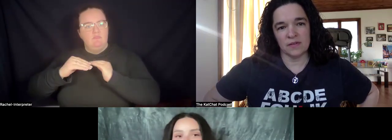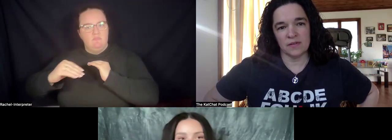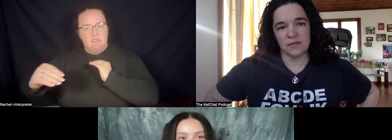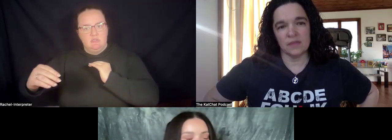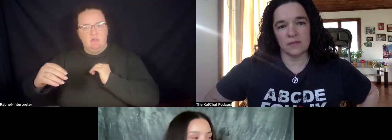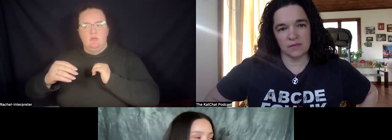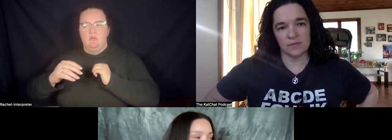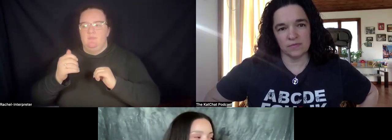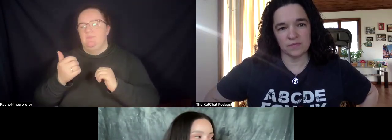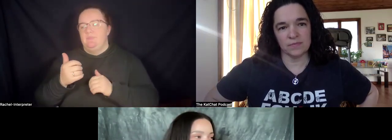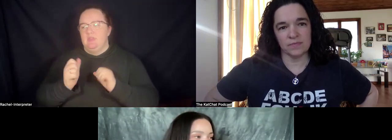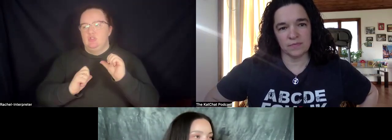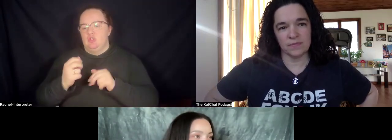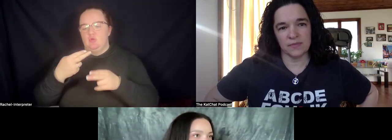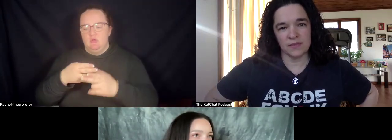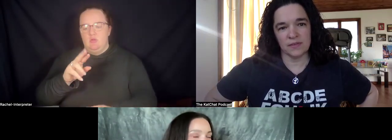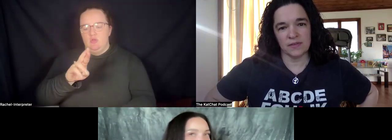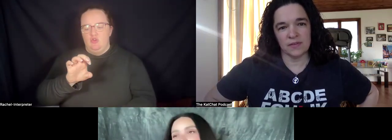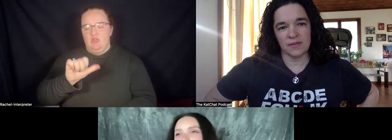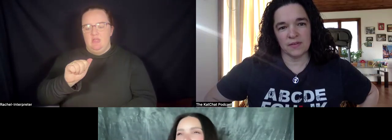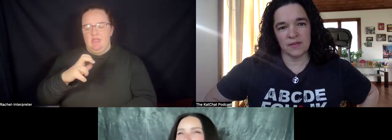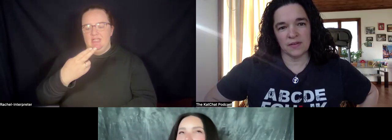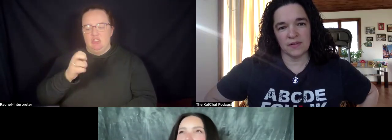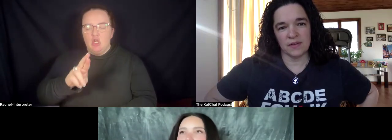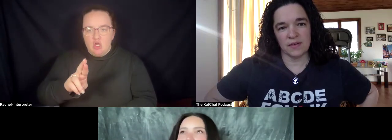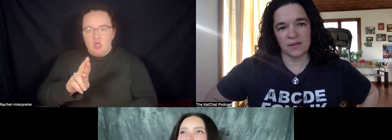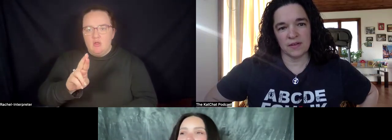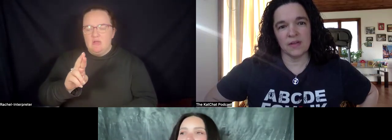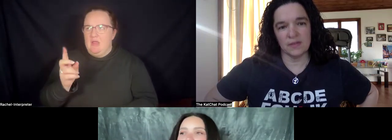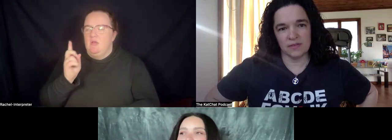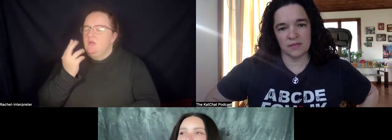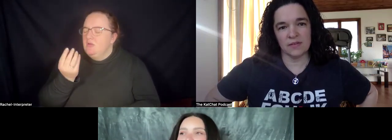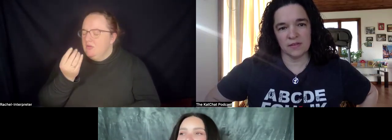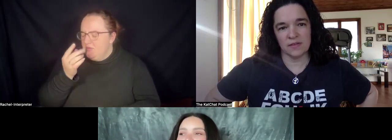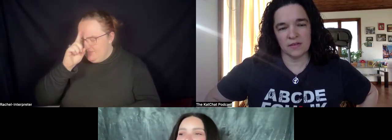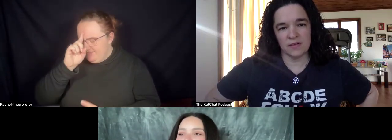like The Reacher and there's oh gosh, what is it?